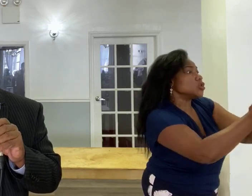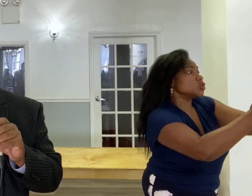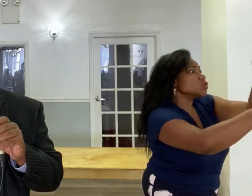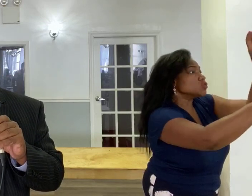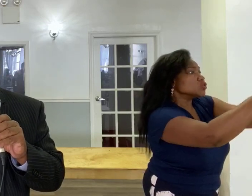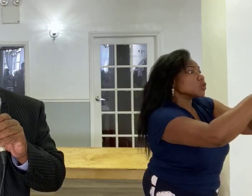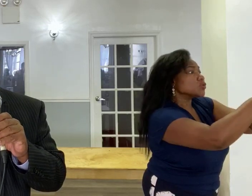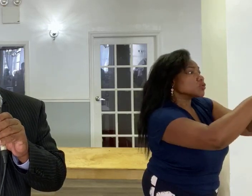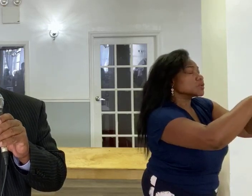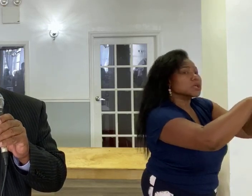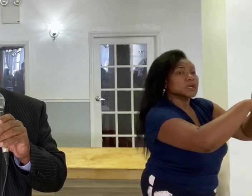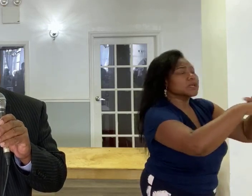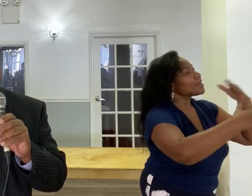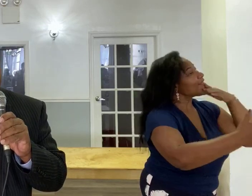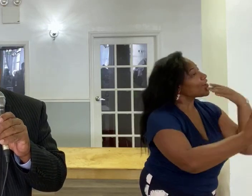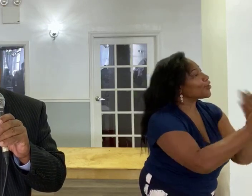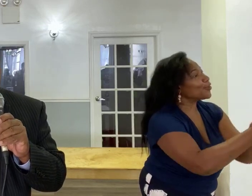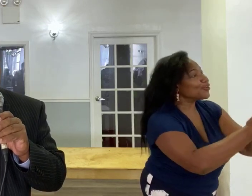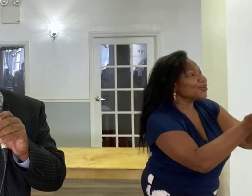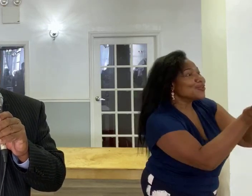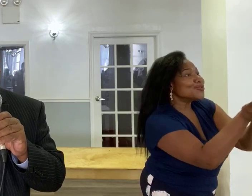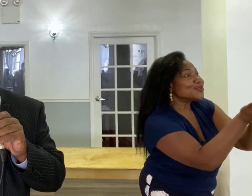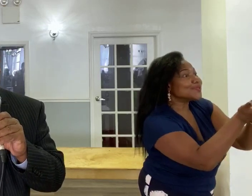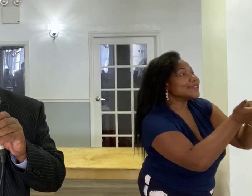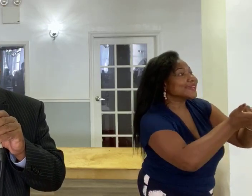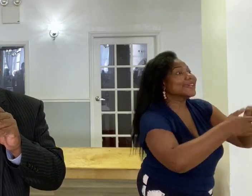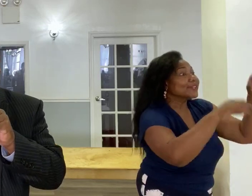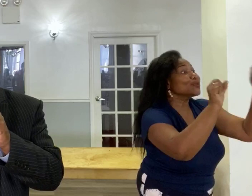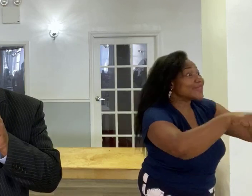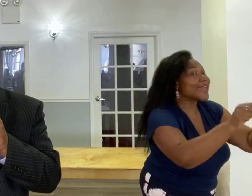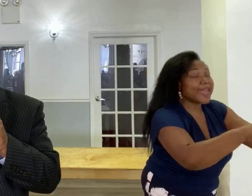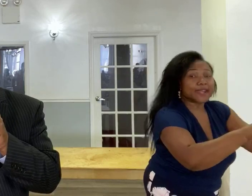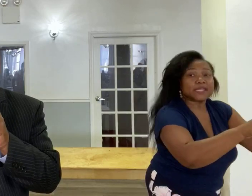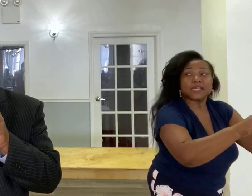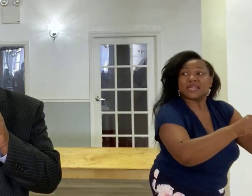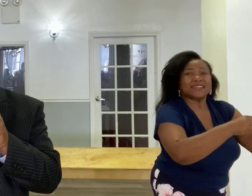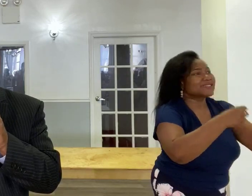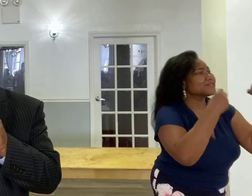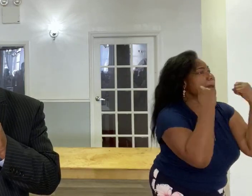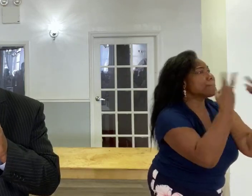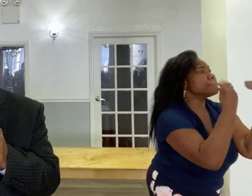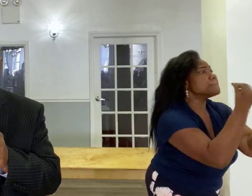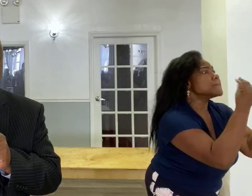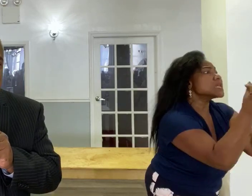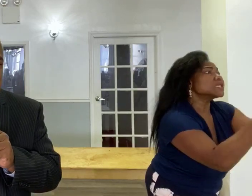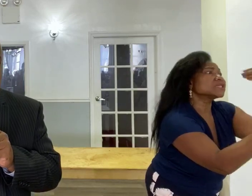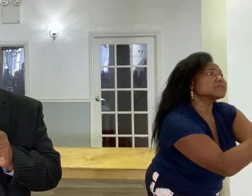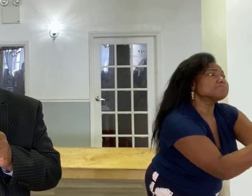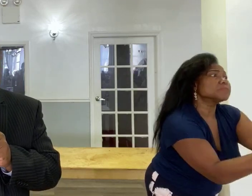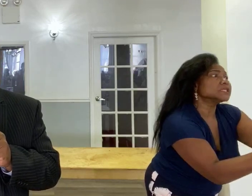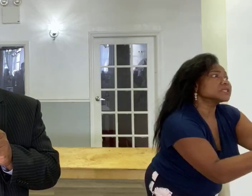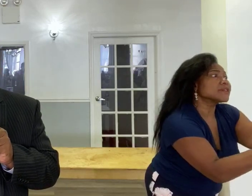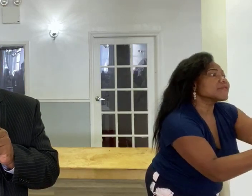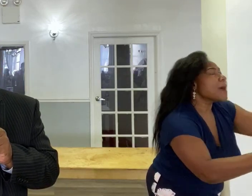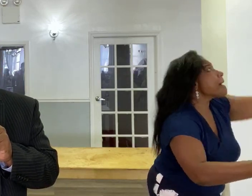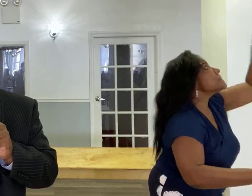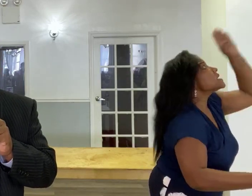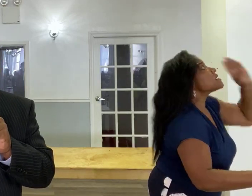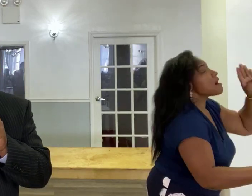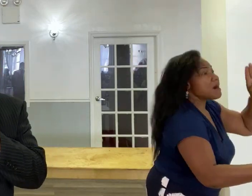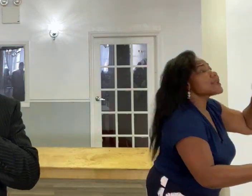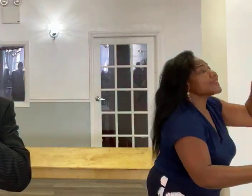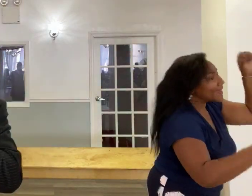you. And the good news is that it's available, and the challenging news is that we need the money. So pray